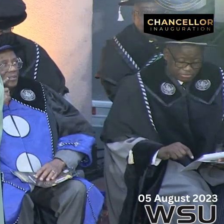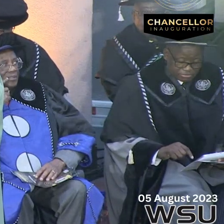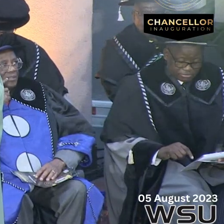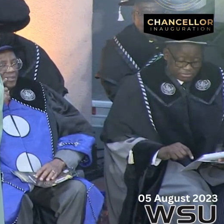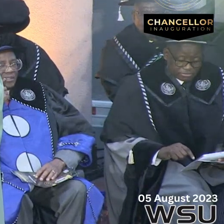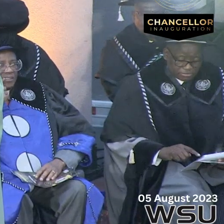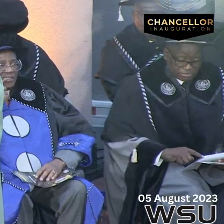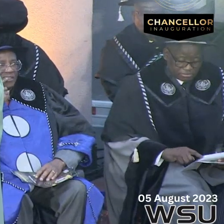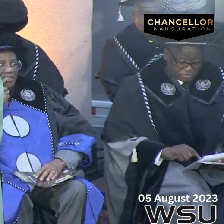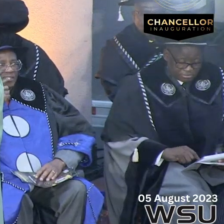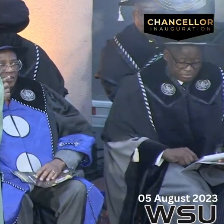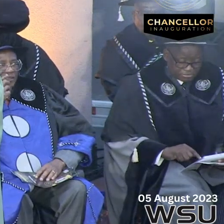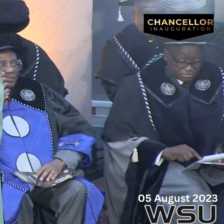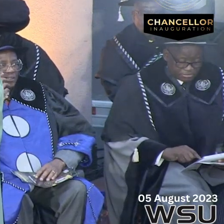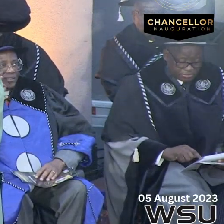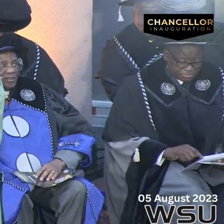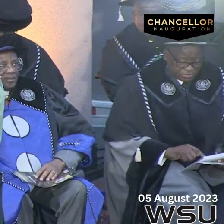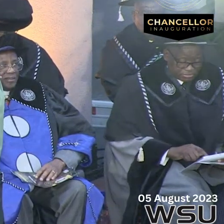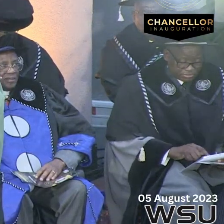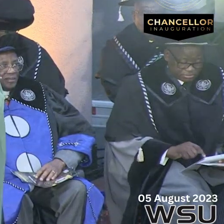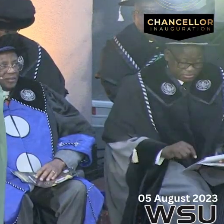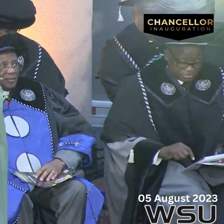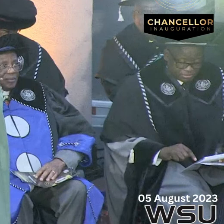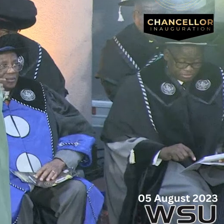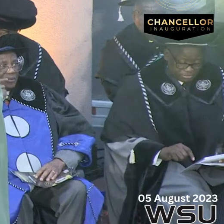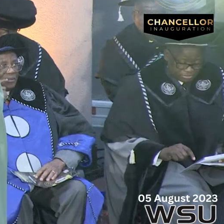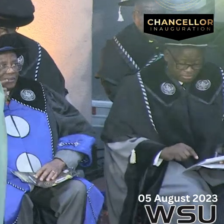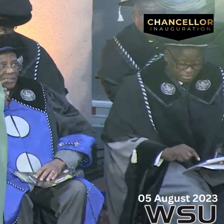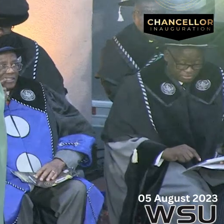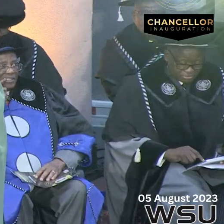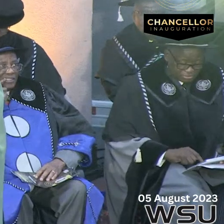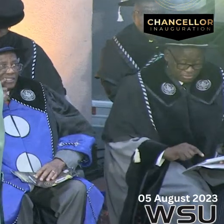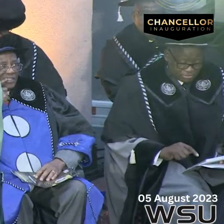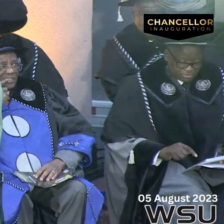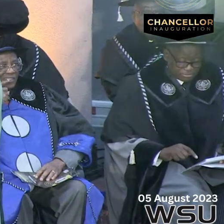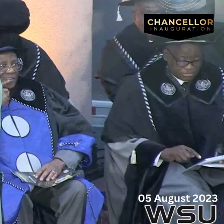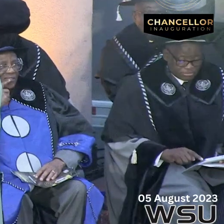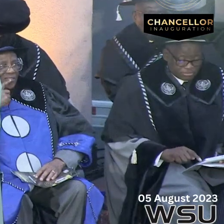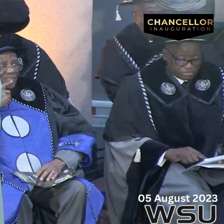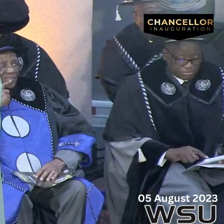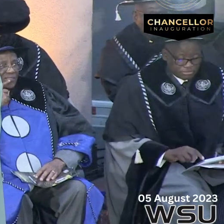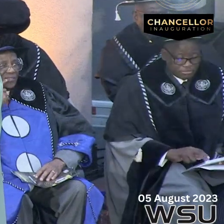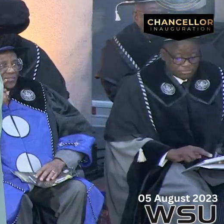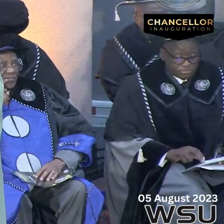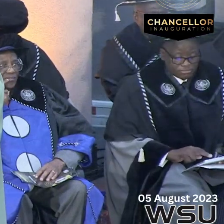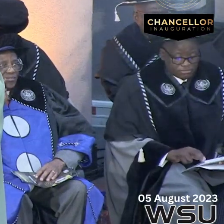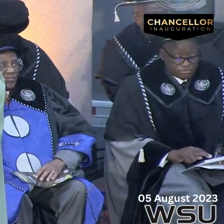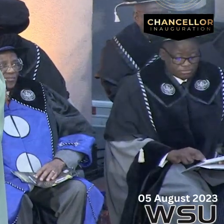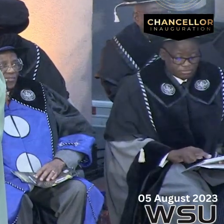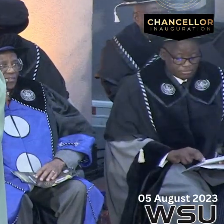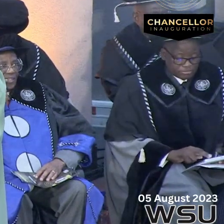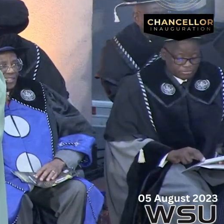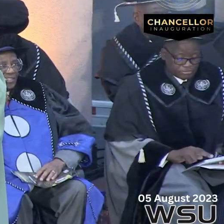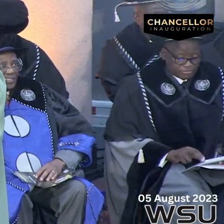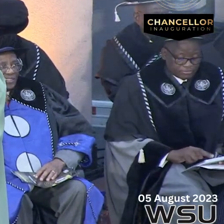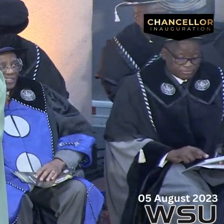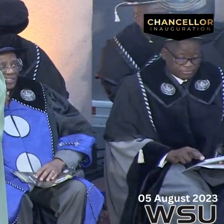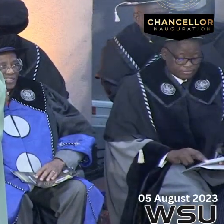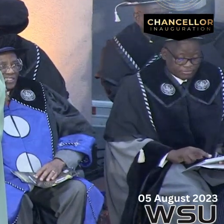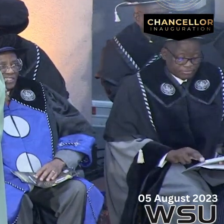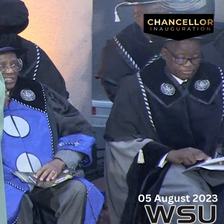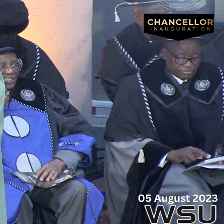black universities to serve the goals of the new South Africa. Indeed, our own graduates are in local